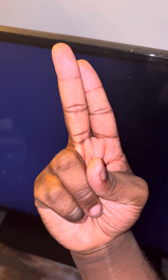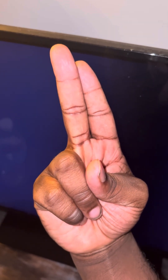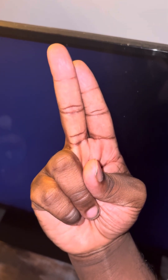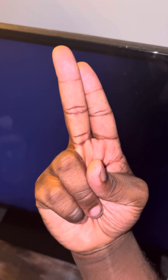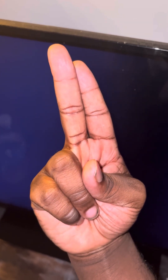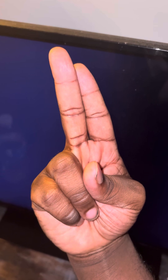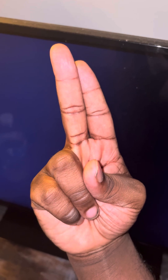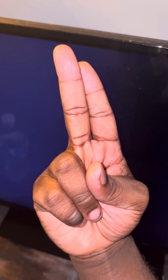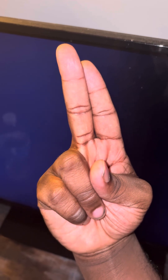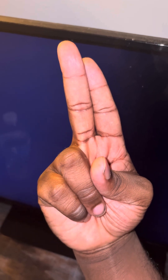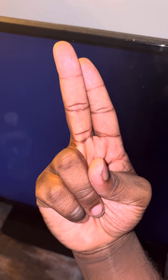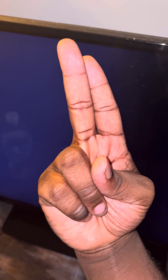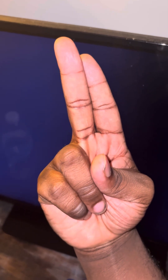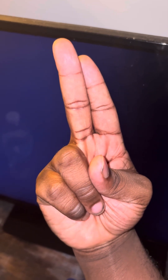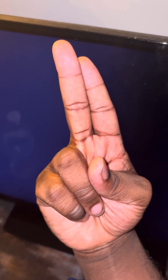a brother.